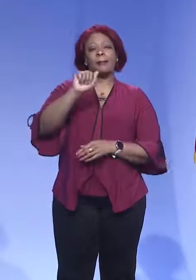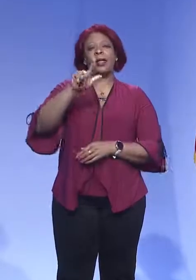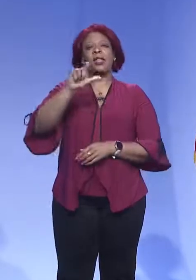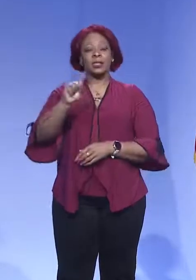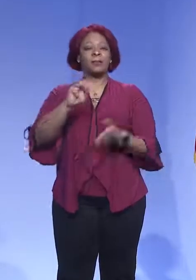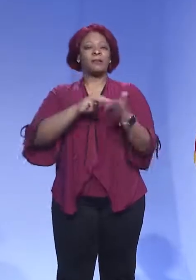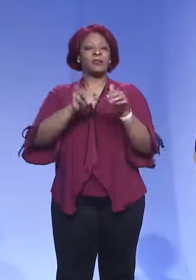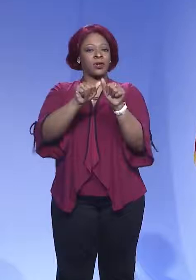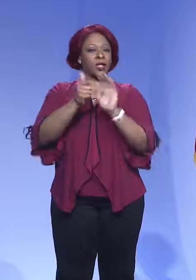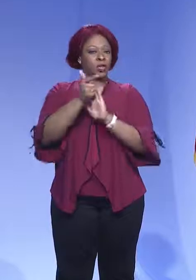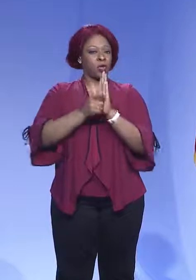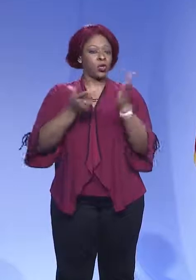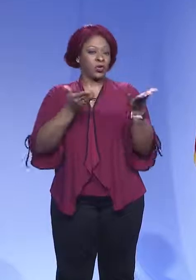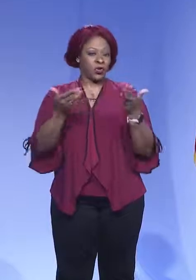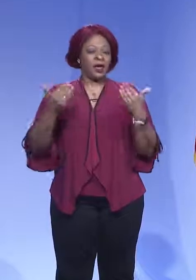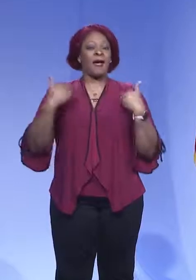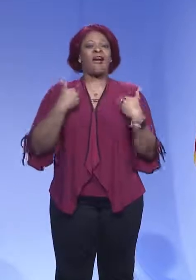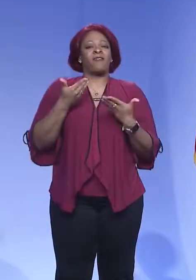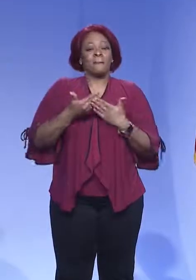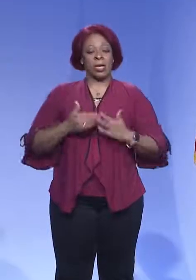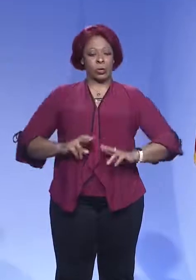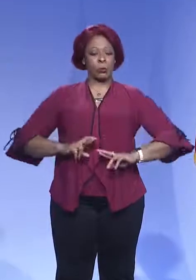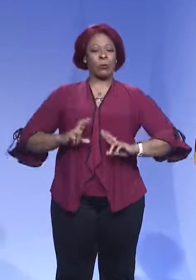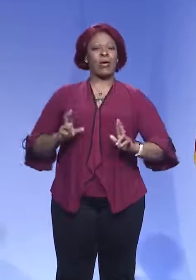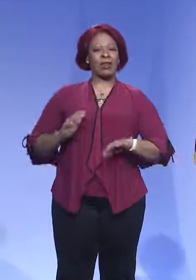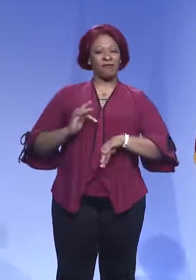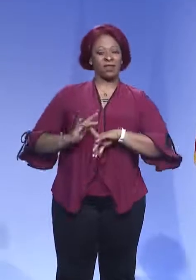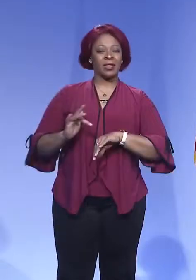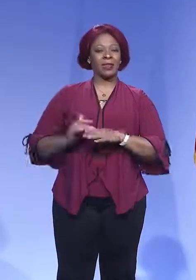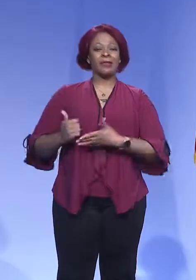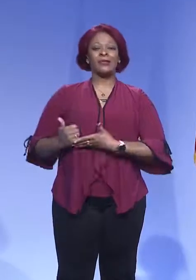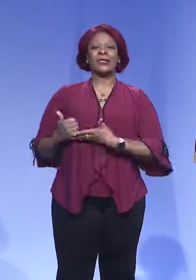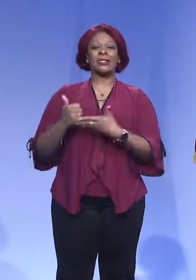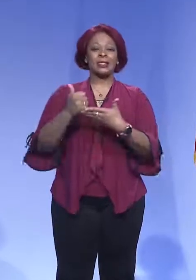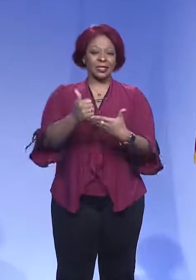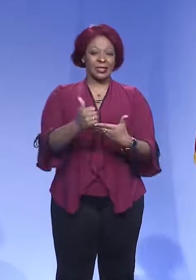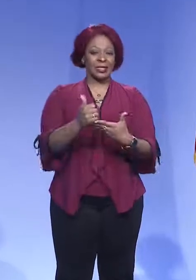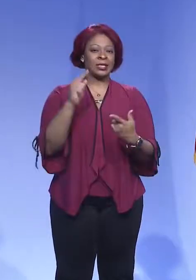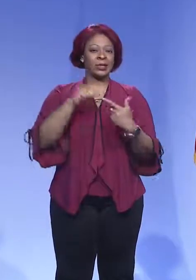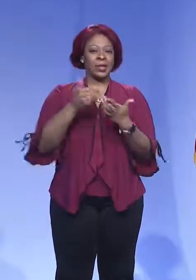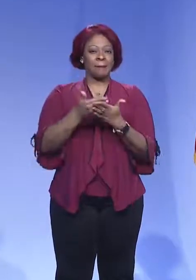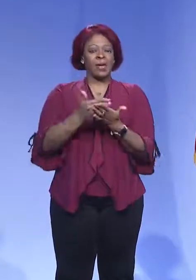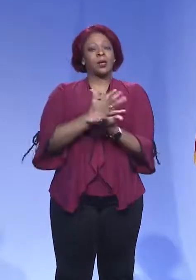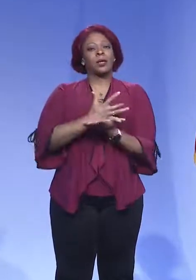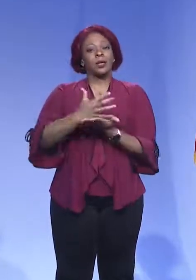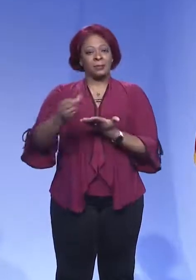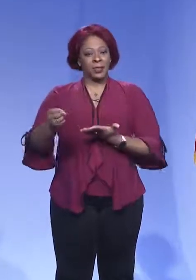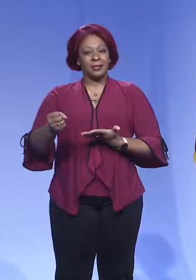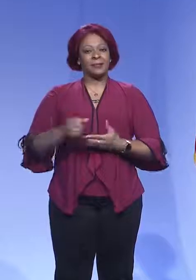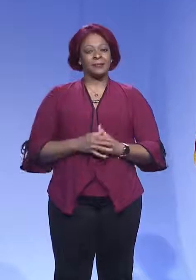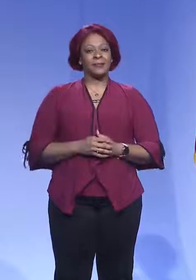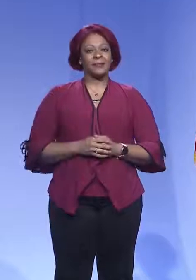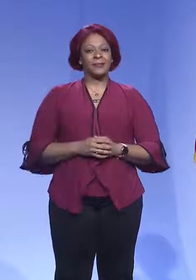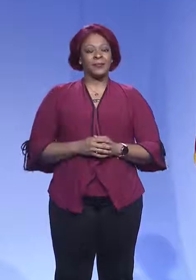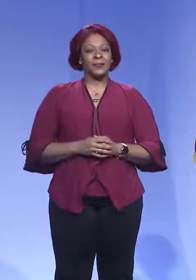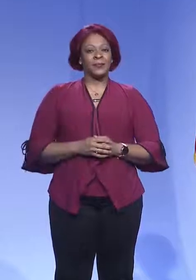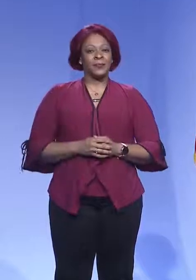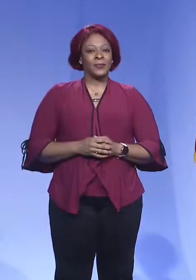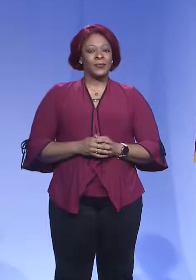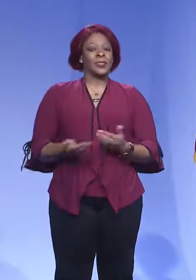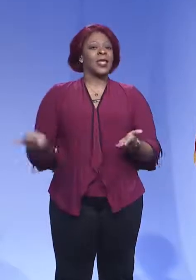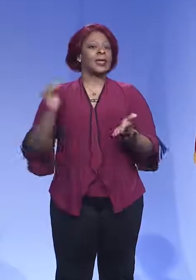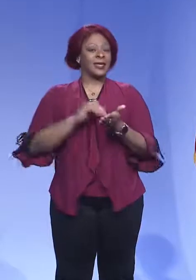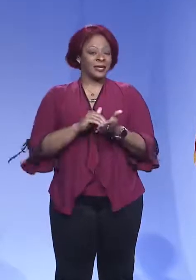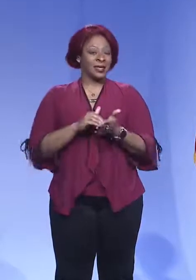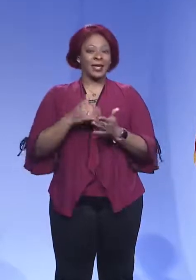Services does at this time have some money, and we would be happy to help you until those funds run out.